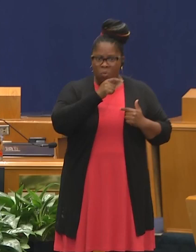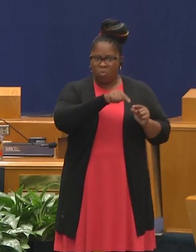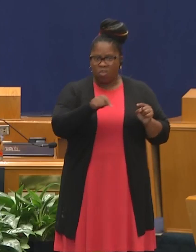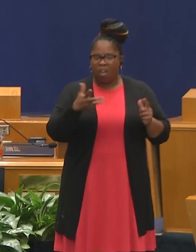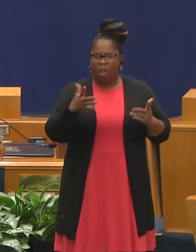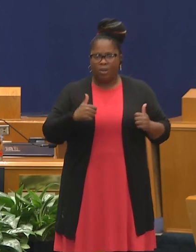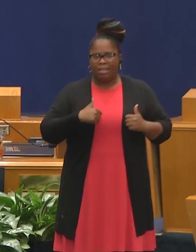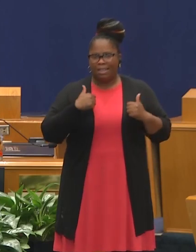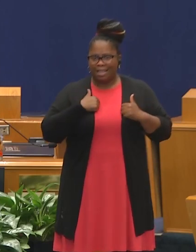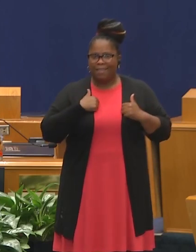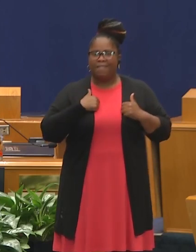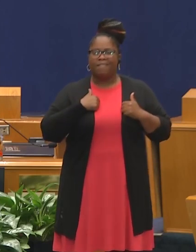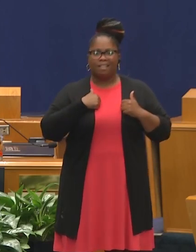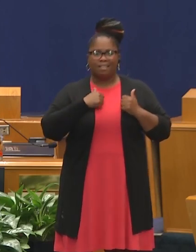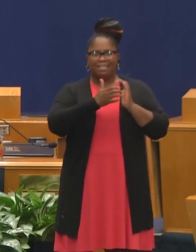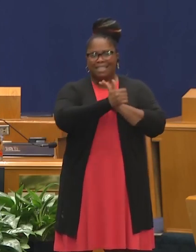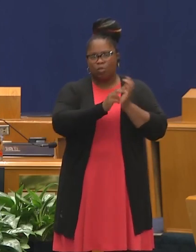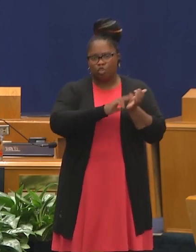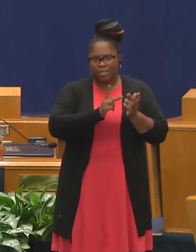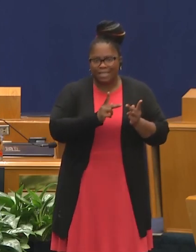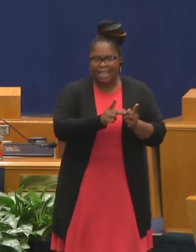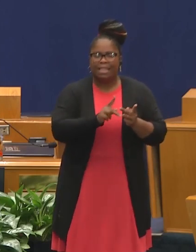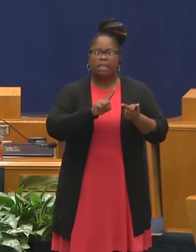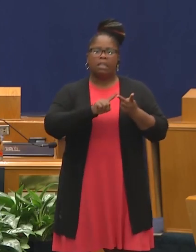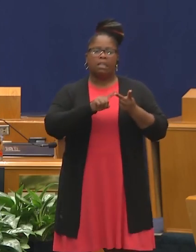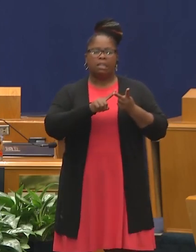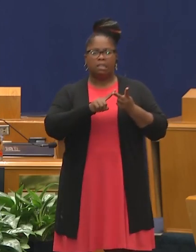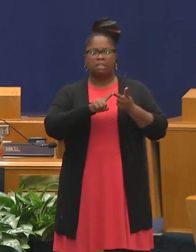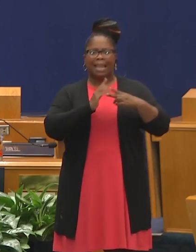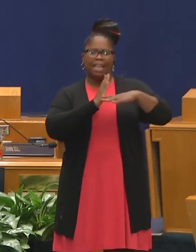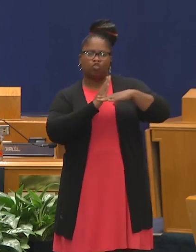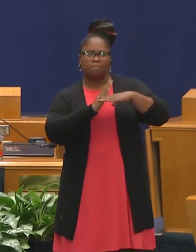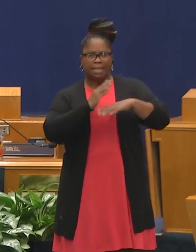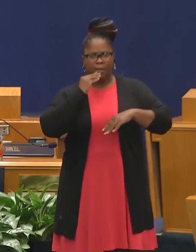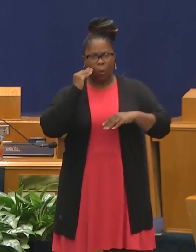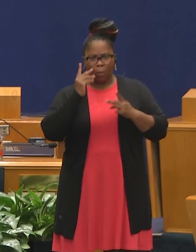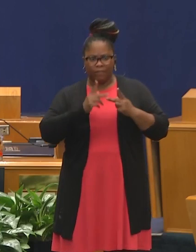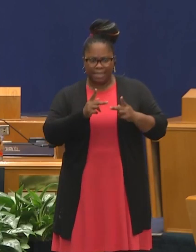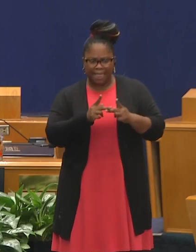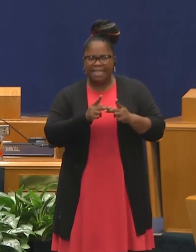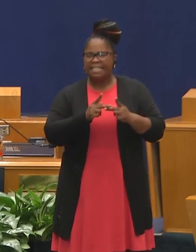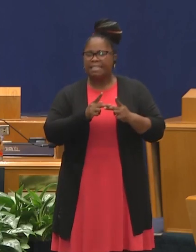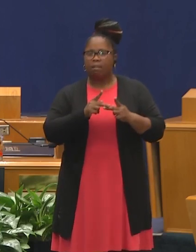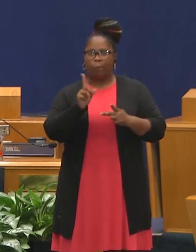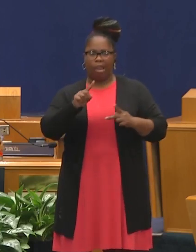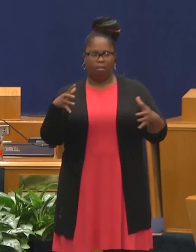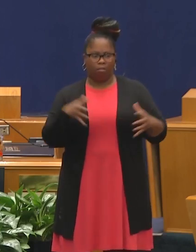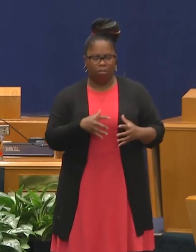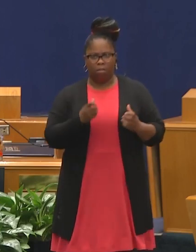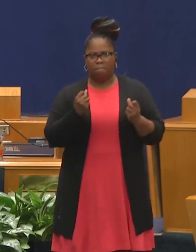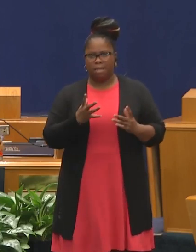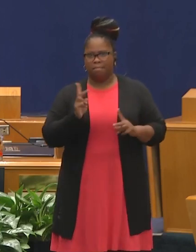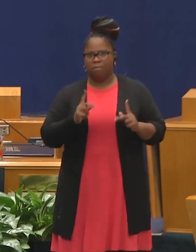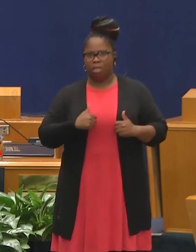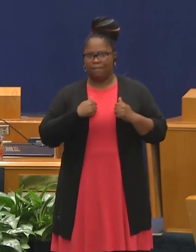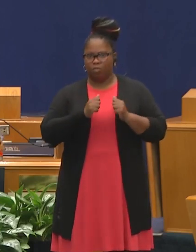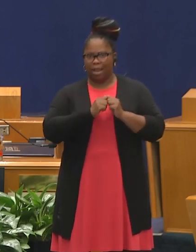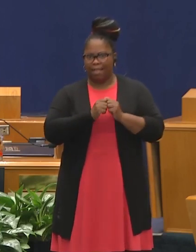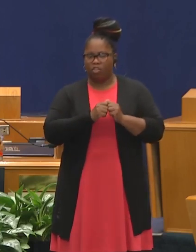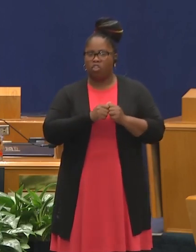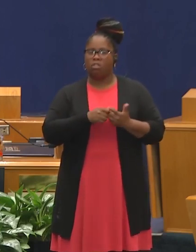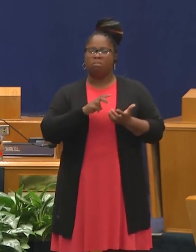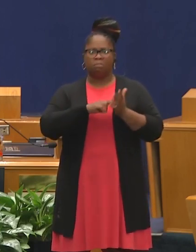intermediate care facilities, and other congregate sites where it's easy for both the site and the people who are staying there, as well as